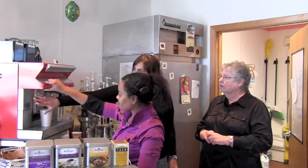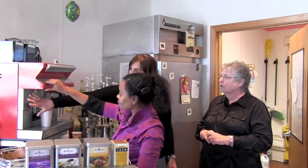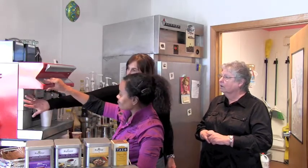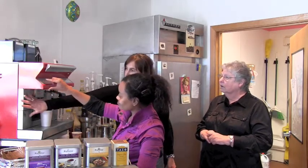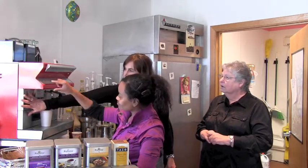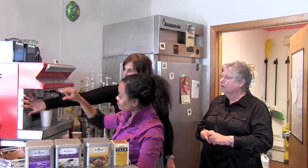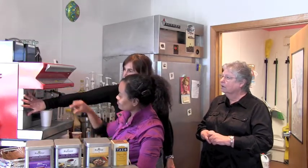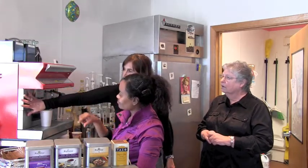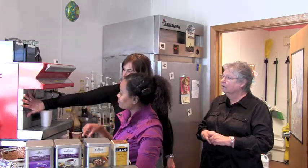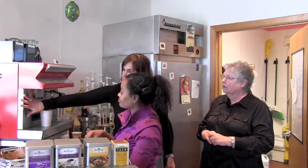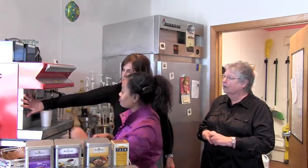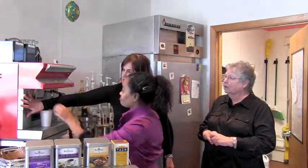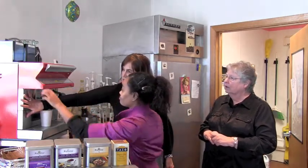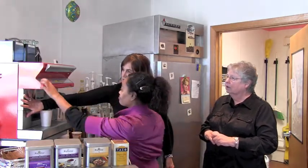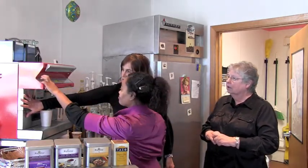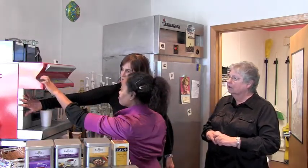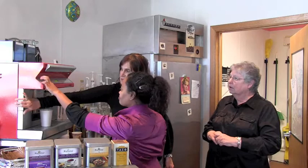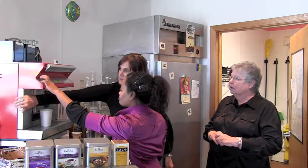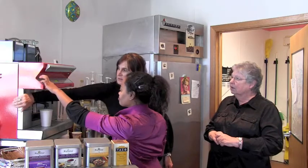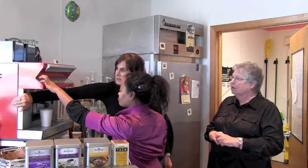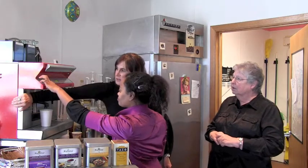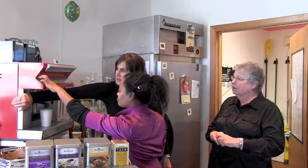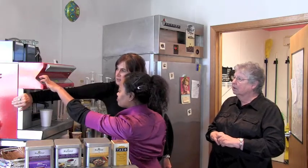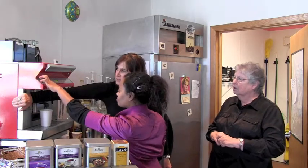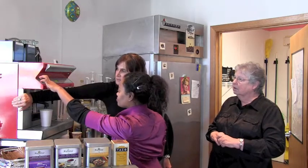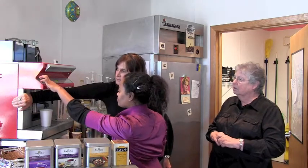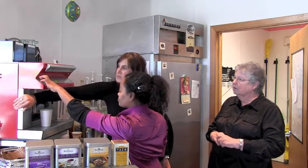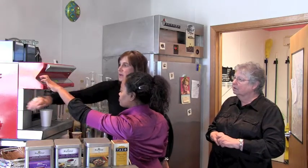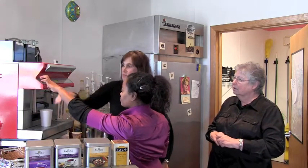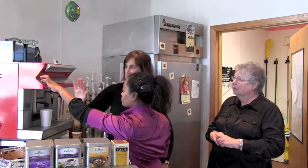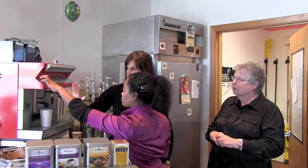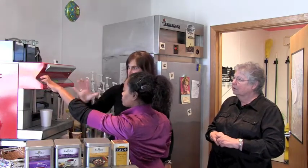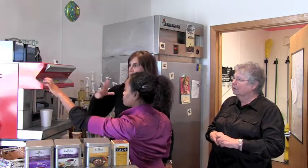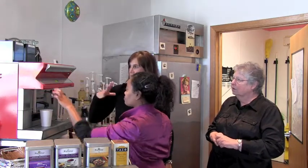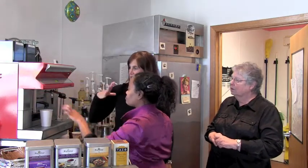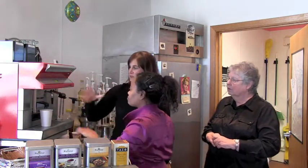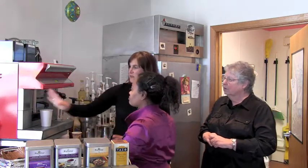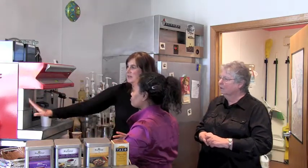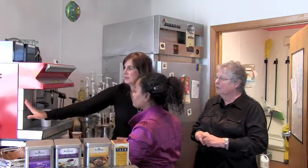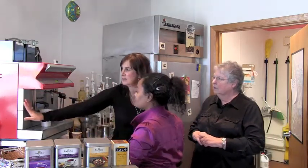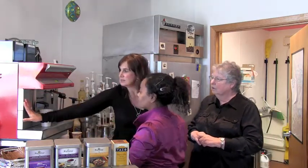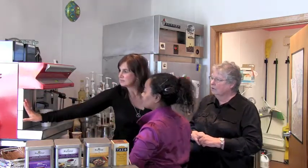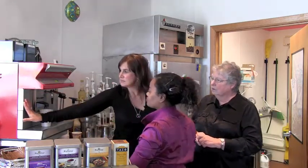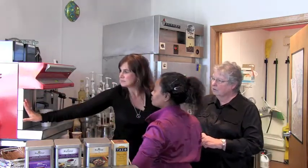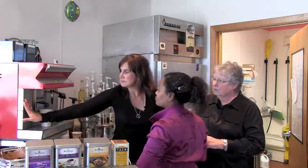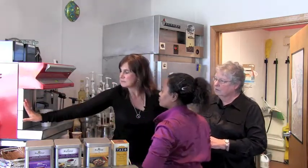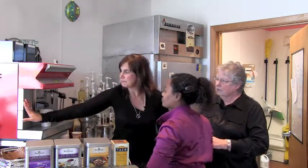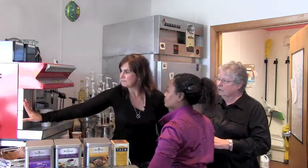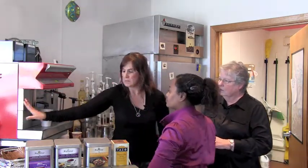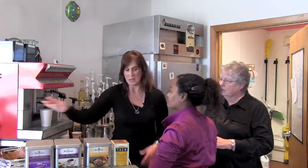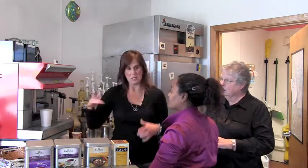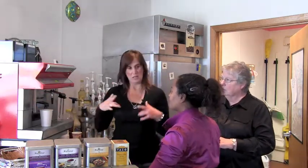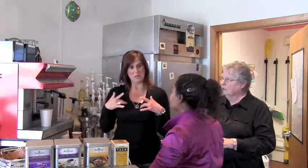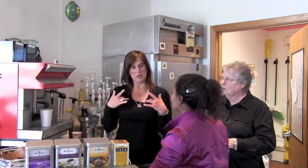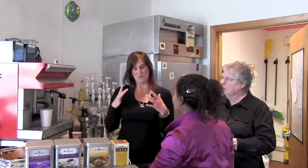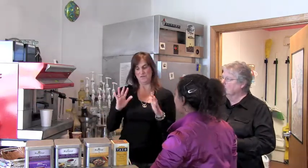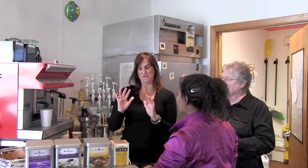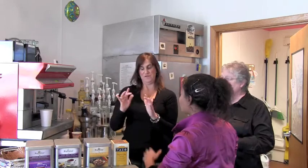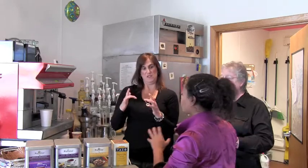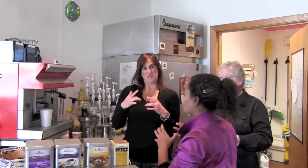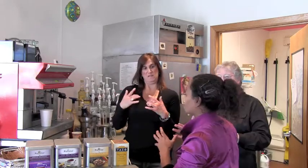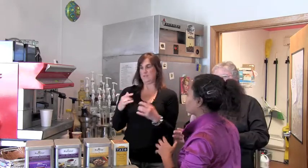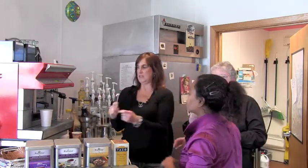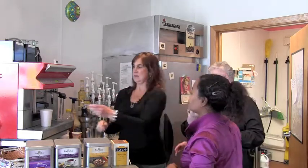And you can feel too the machine. Yep. Yep. And if